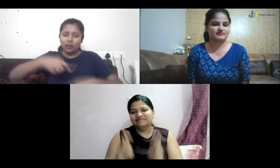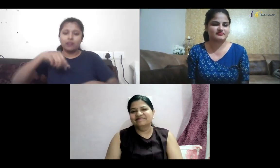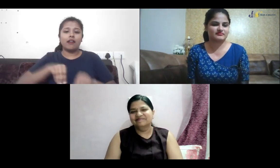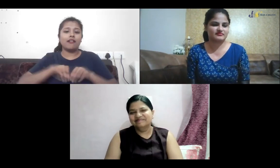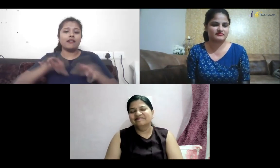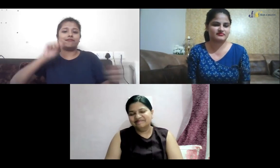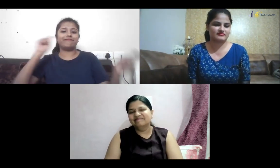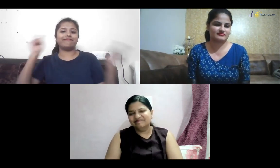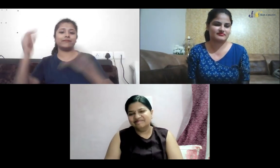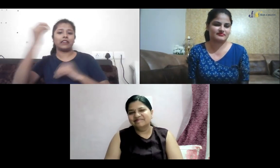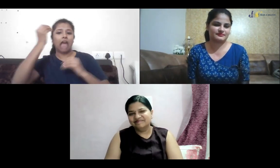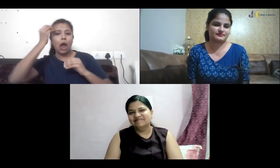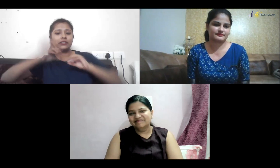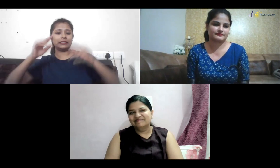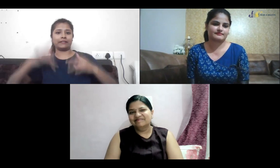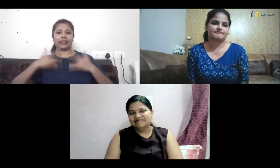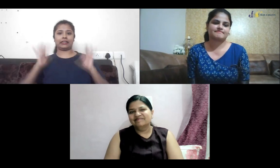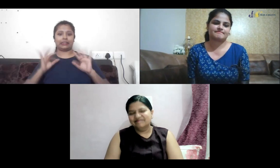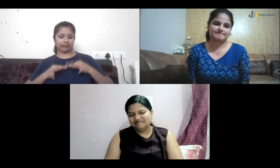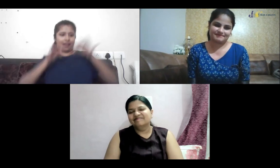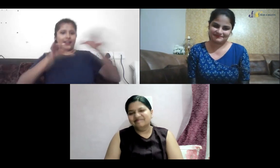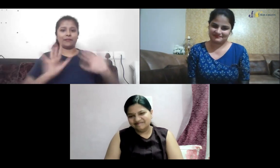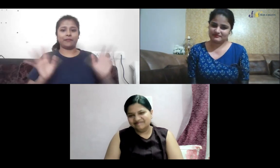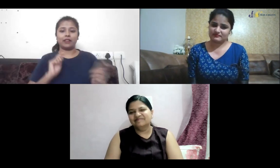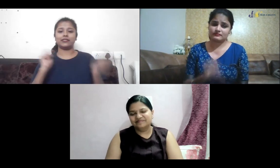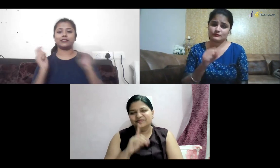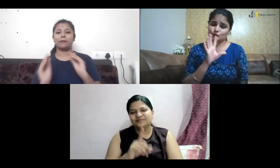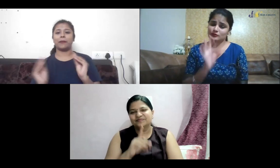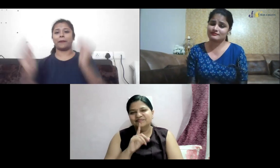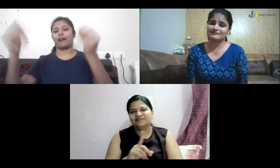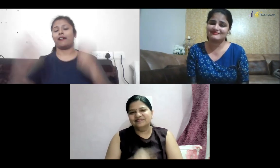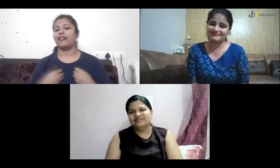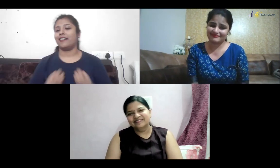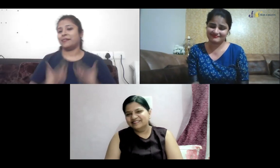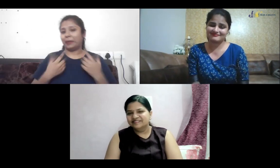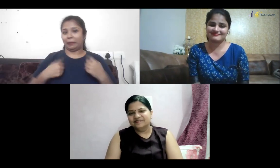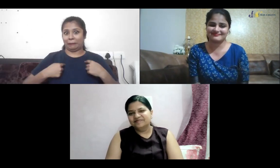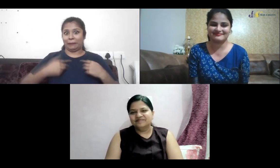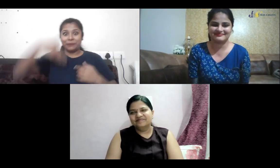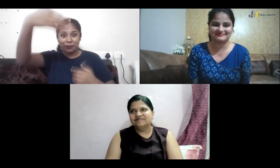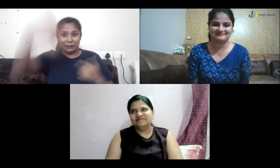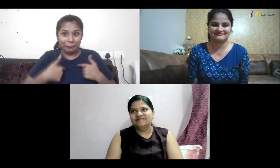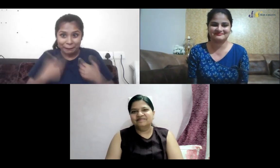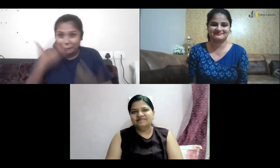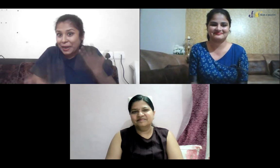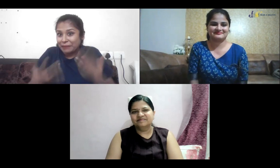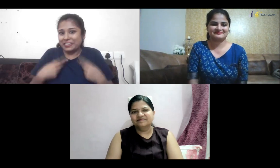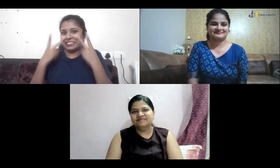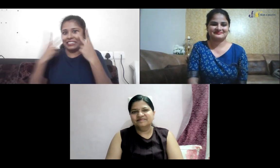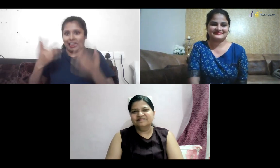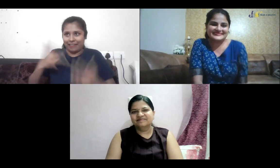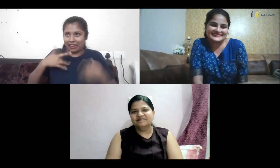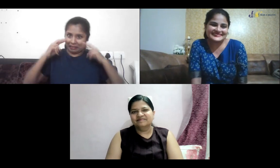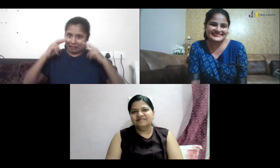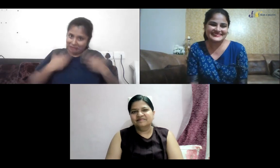are doing 24-hour walks, but now the things have changed as we have created awareness, things have changed. So it's a better now.